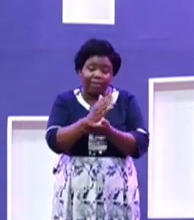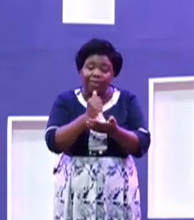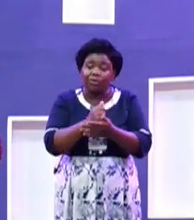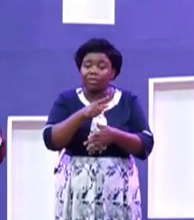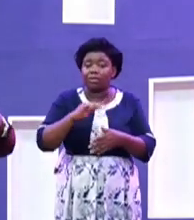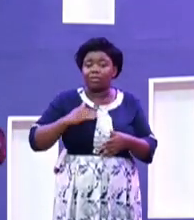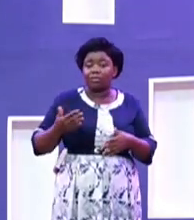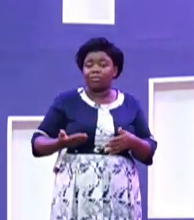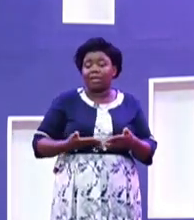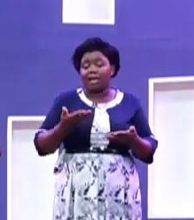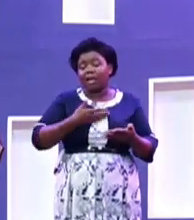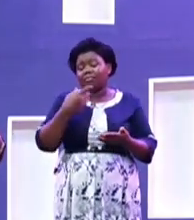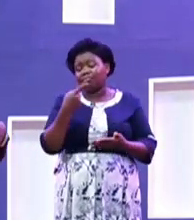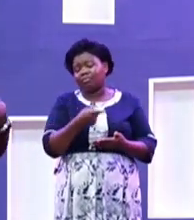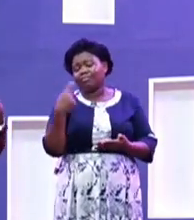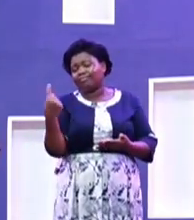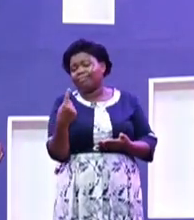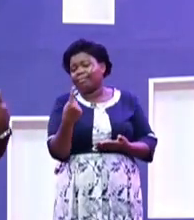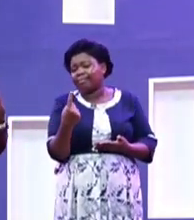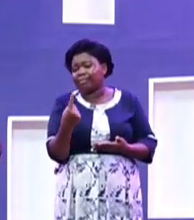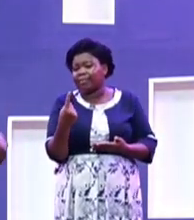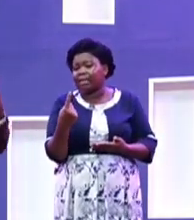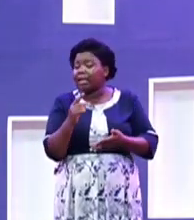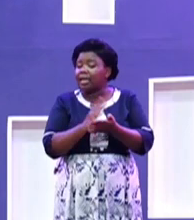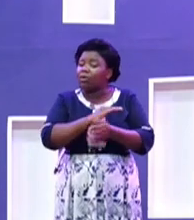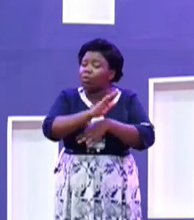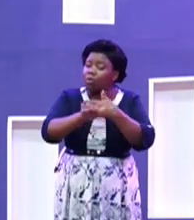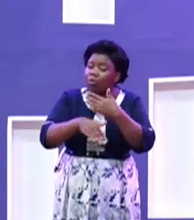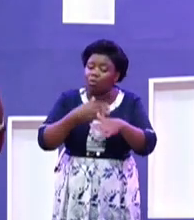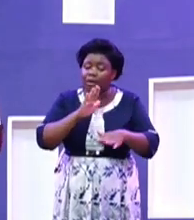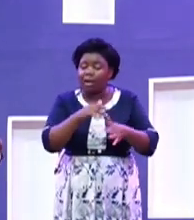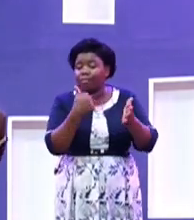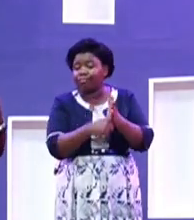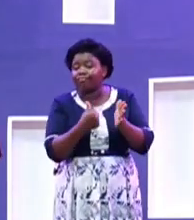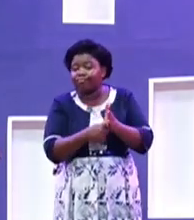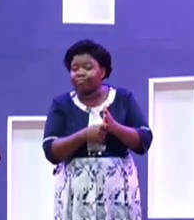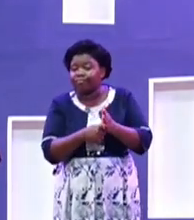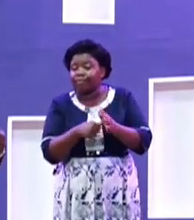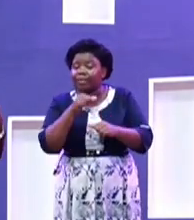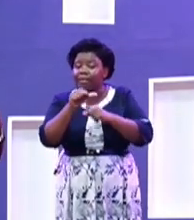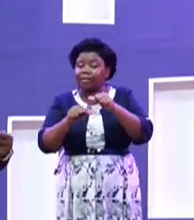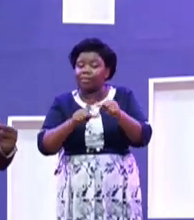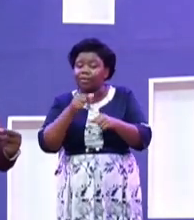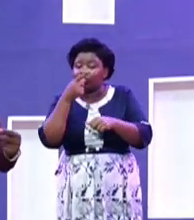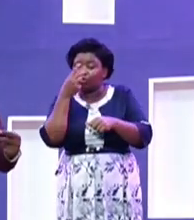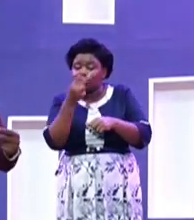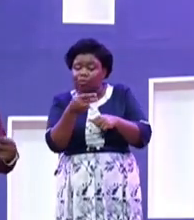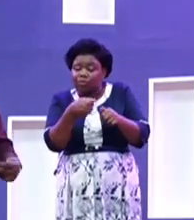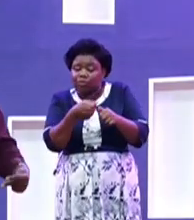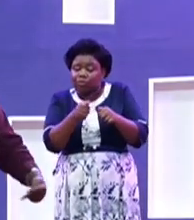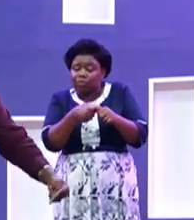wattu bwe yalina bwokka kati nga buli kizibu kye obupeesa obwo obubiri bwe yali